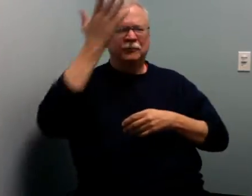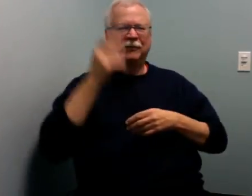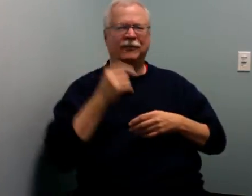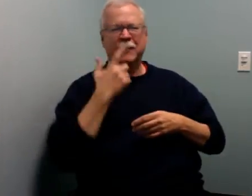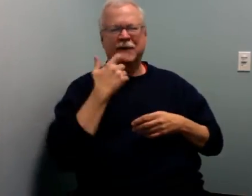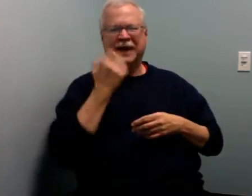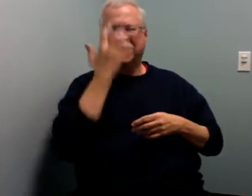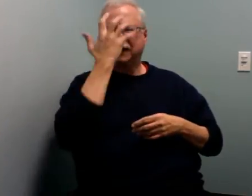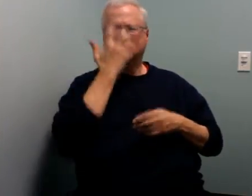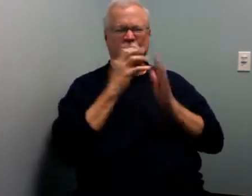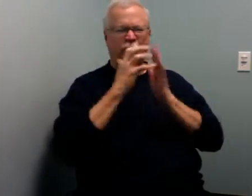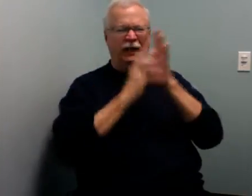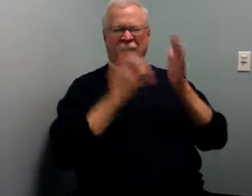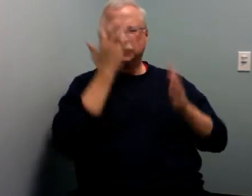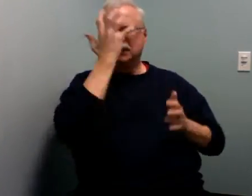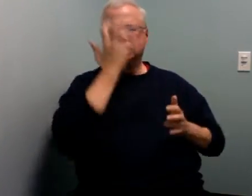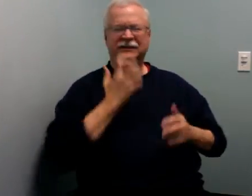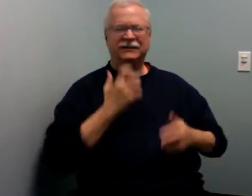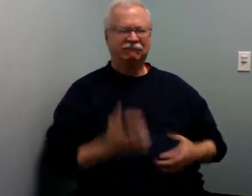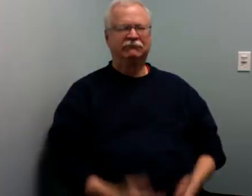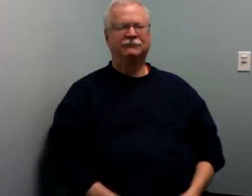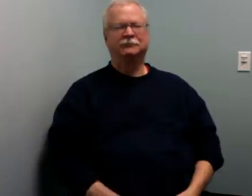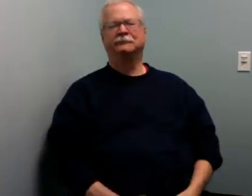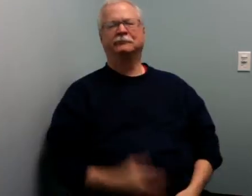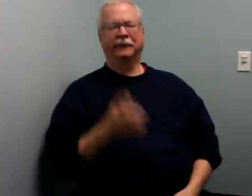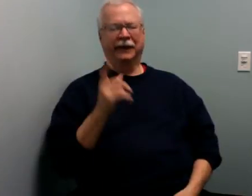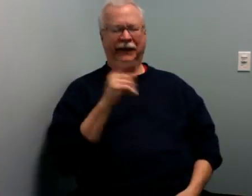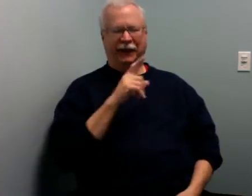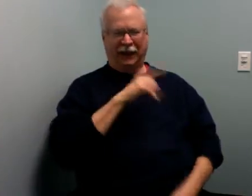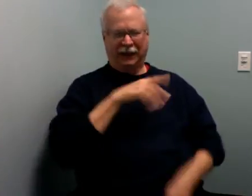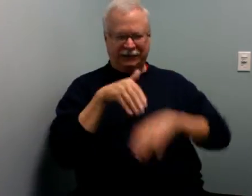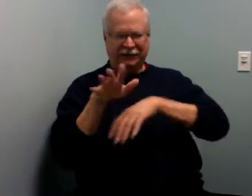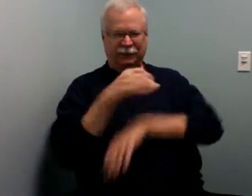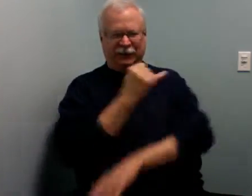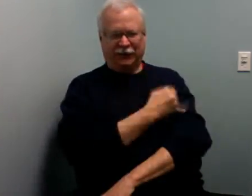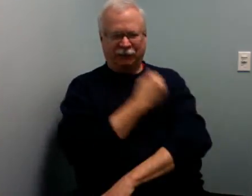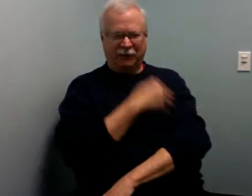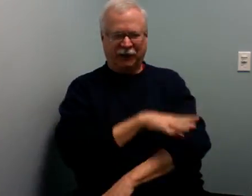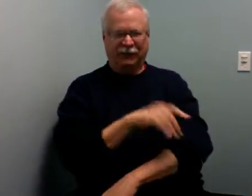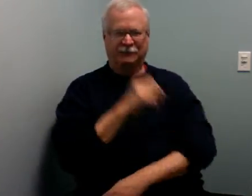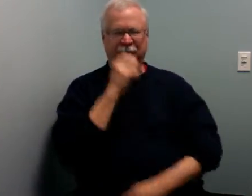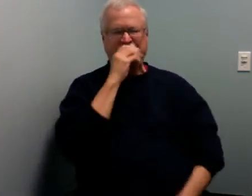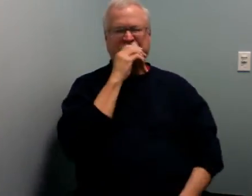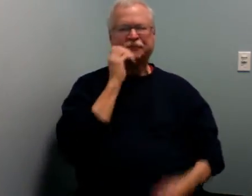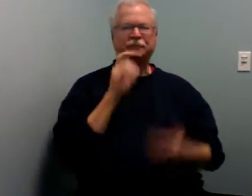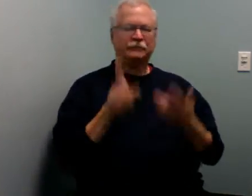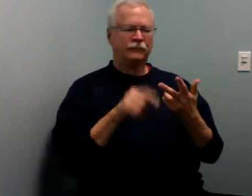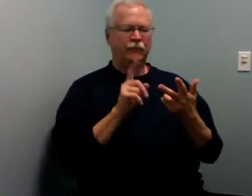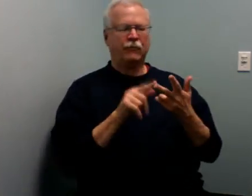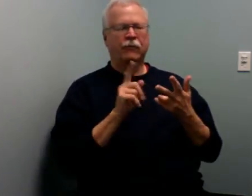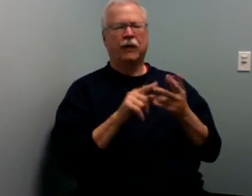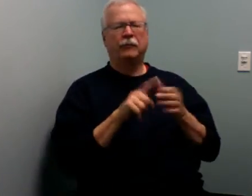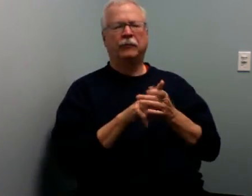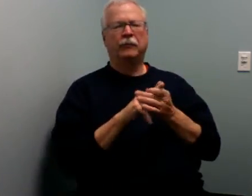he had scraped up his face from the grass from falling that way. He actually had to go to the hospital.